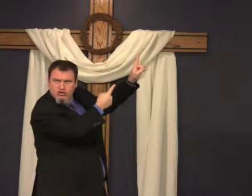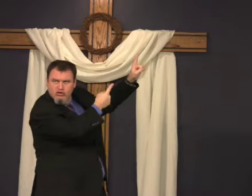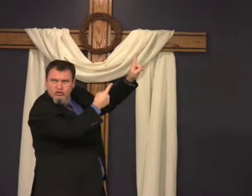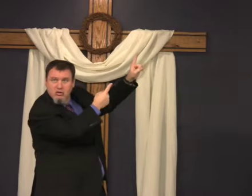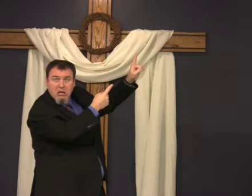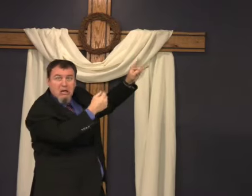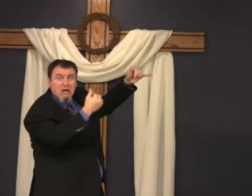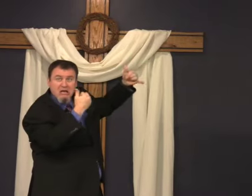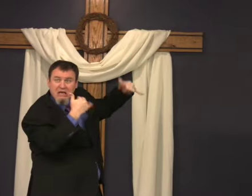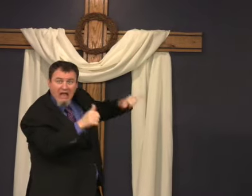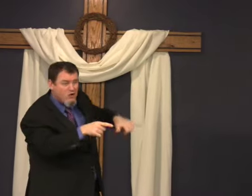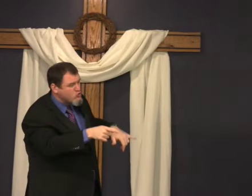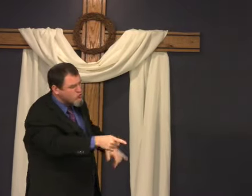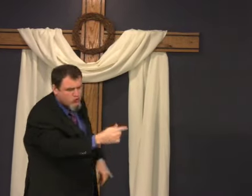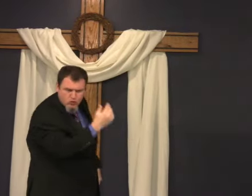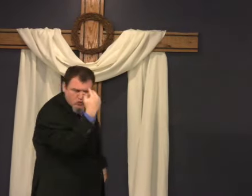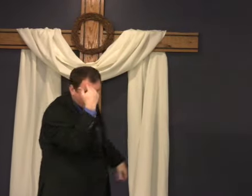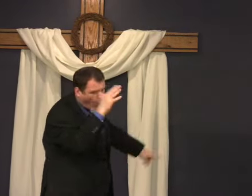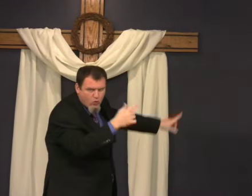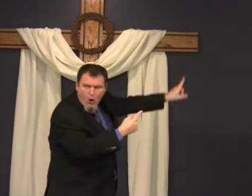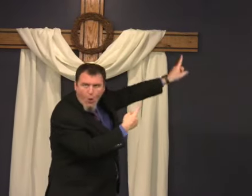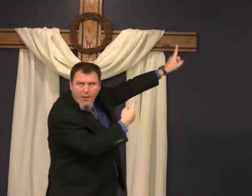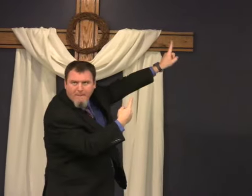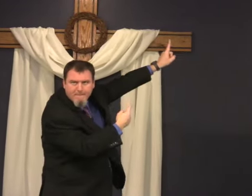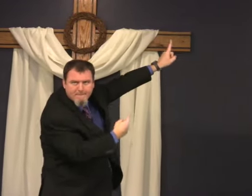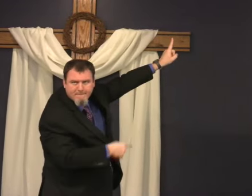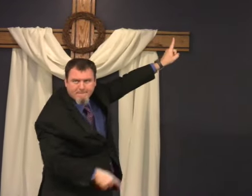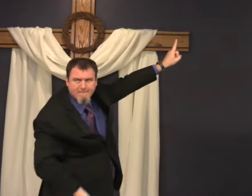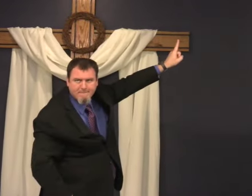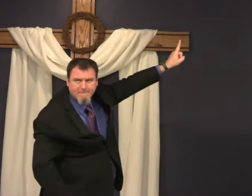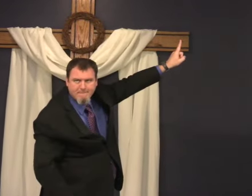Right? We're talking about the Father. Yet ye have not known him.